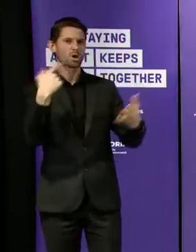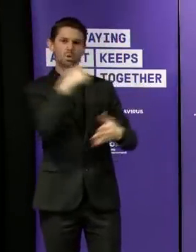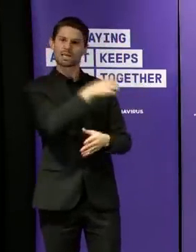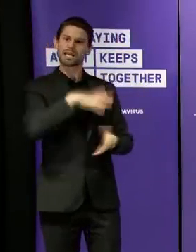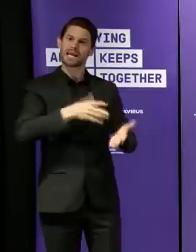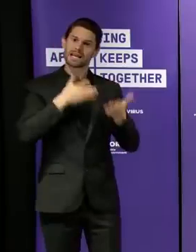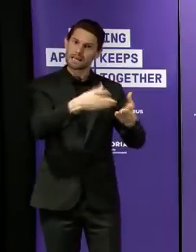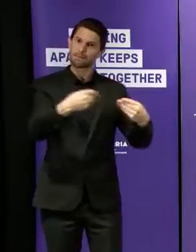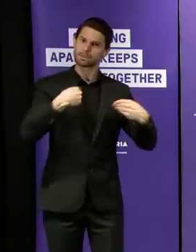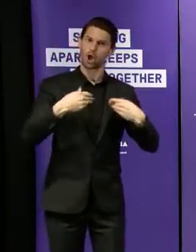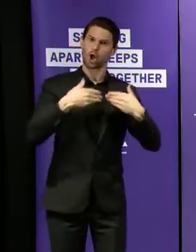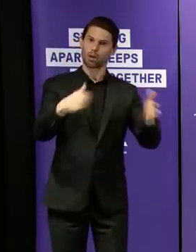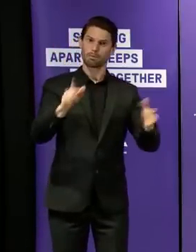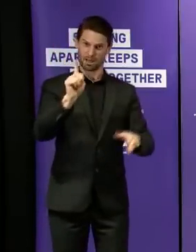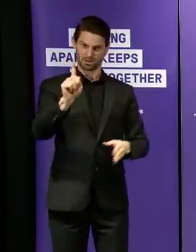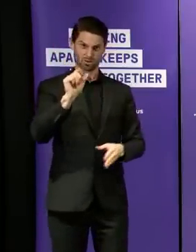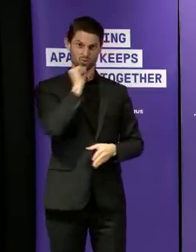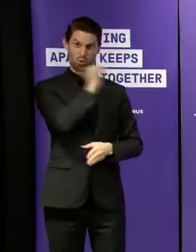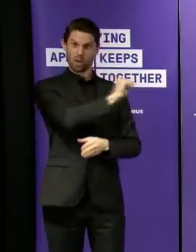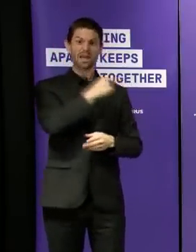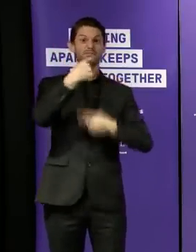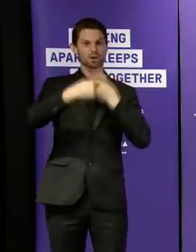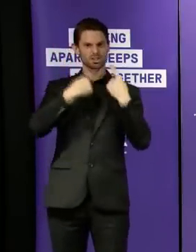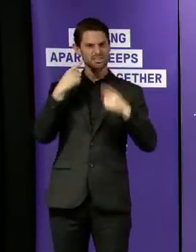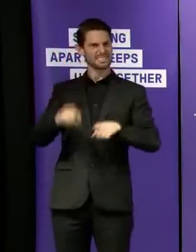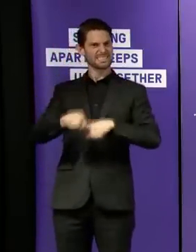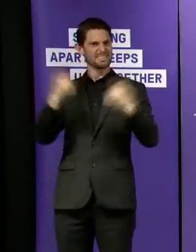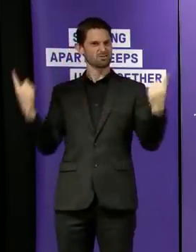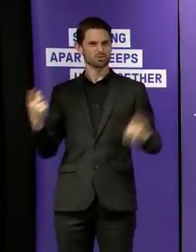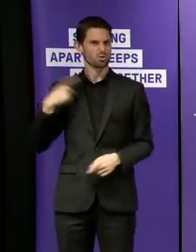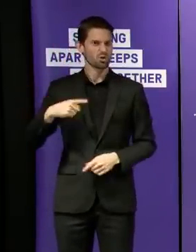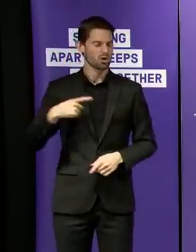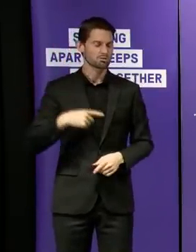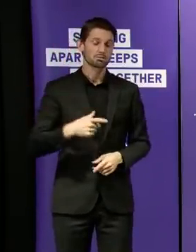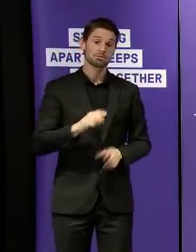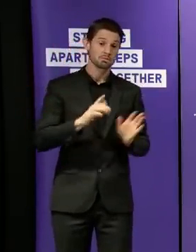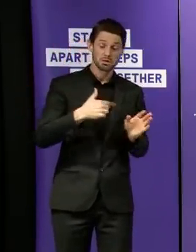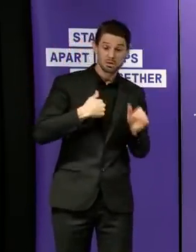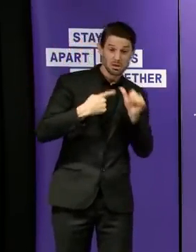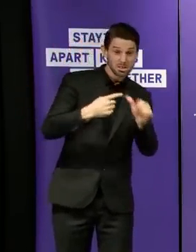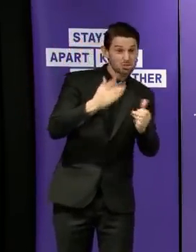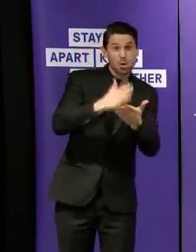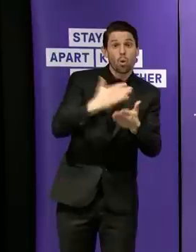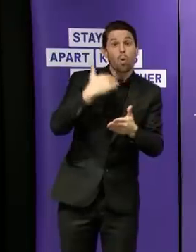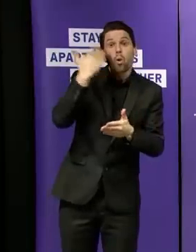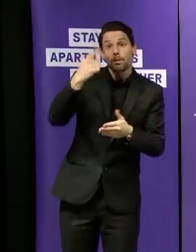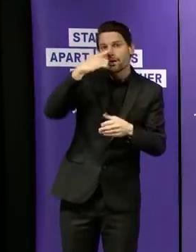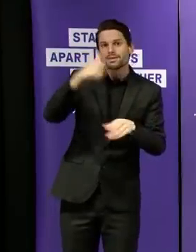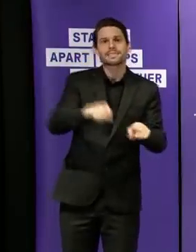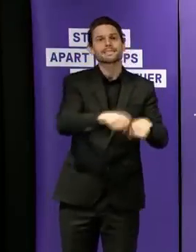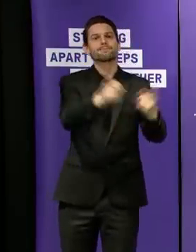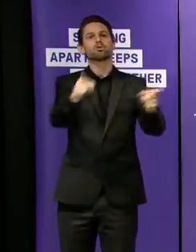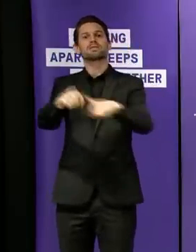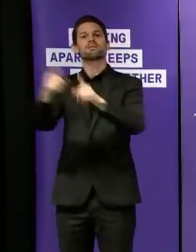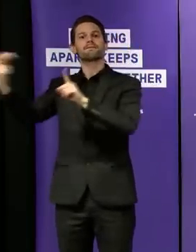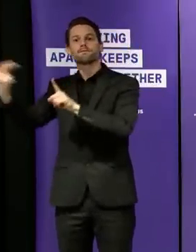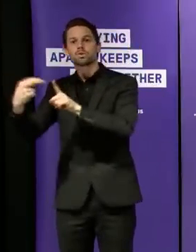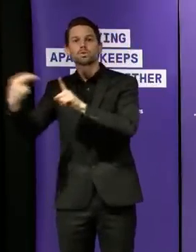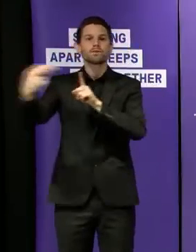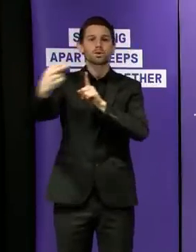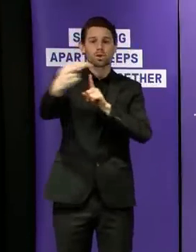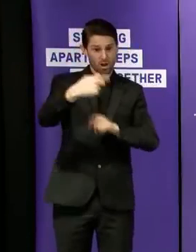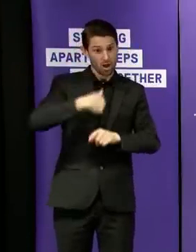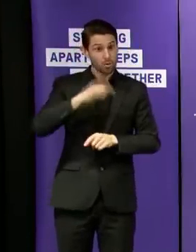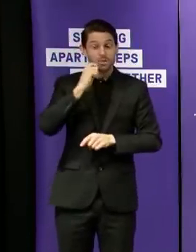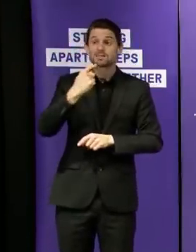now? Well, there'll be differences of opinion from time to time, but I'll put it to you, I'll be really clear, and to